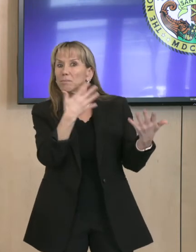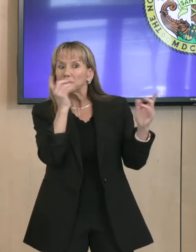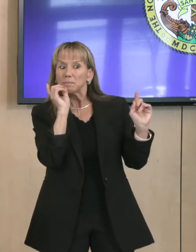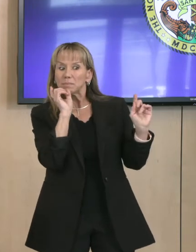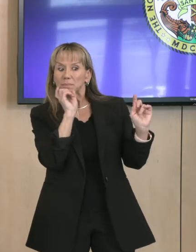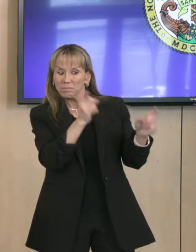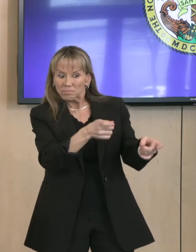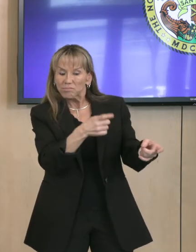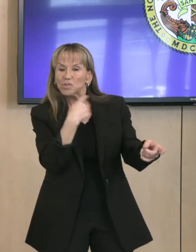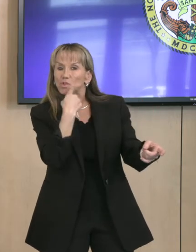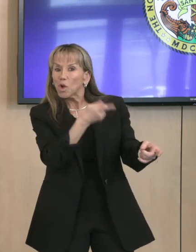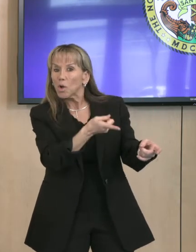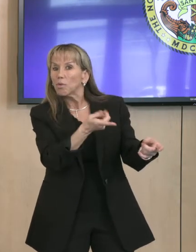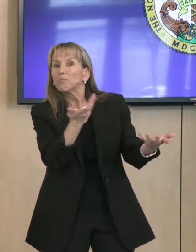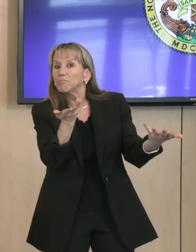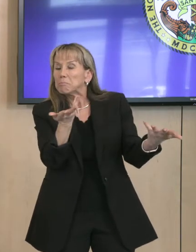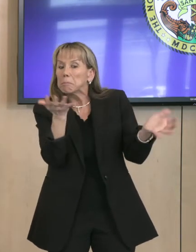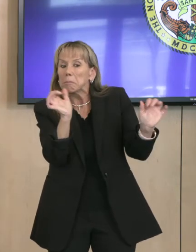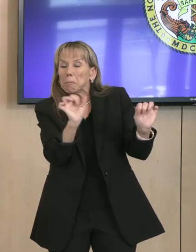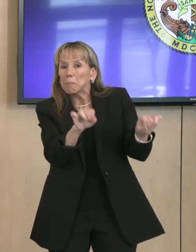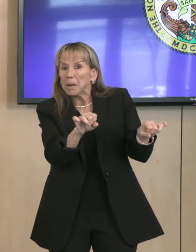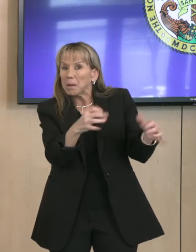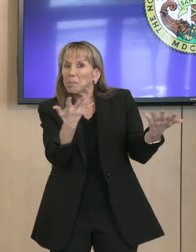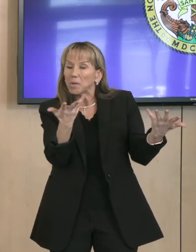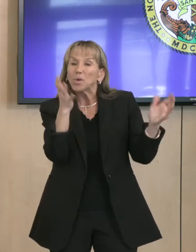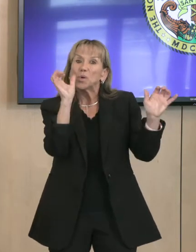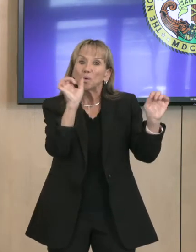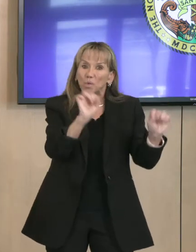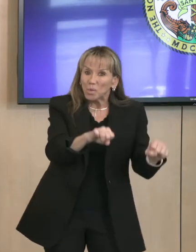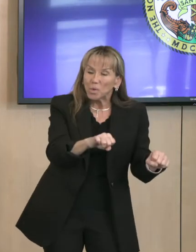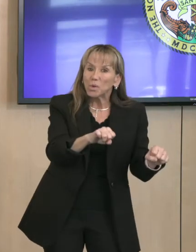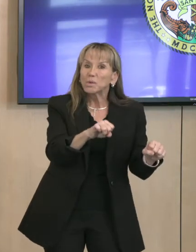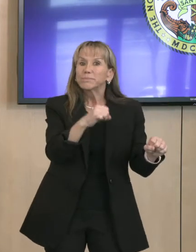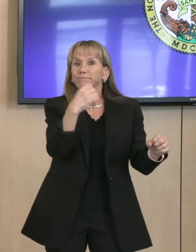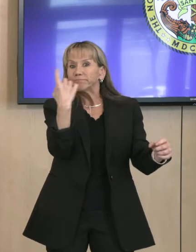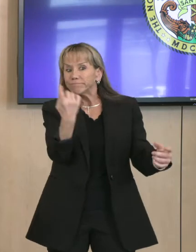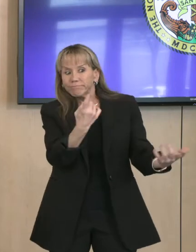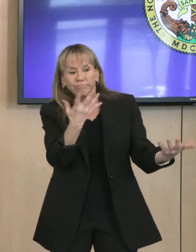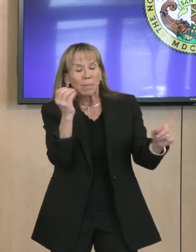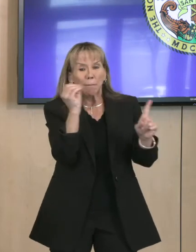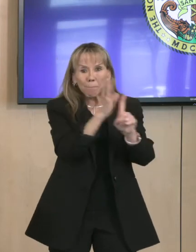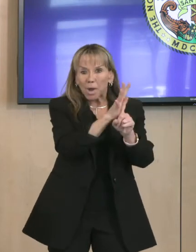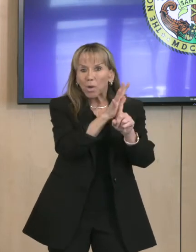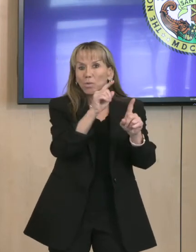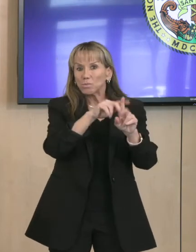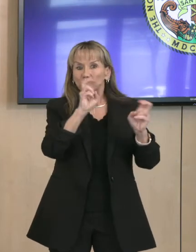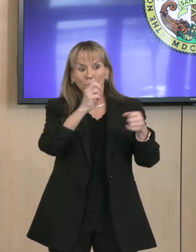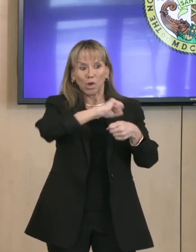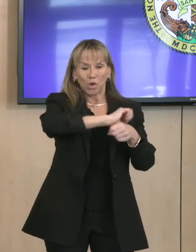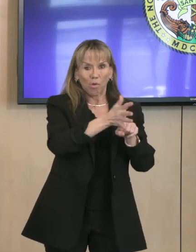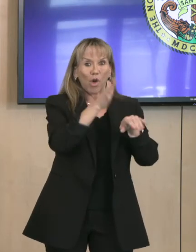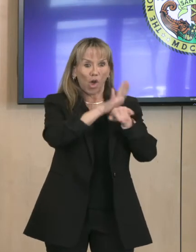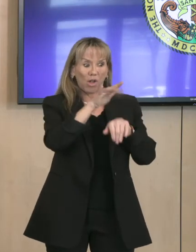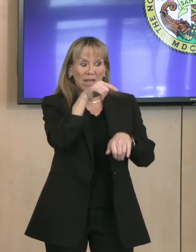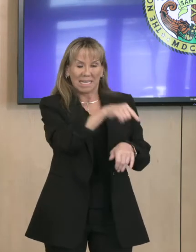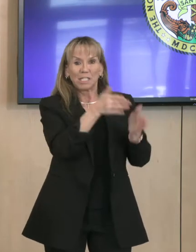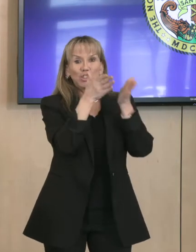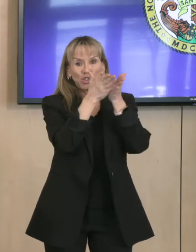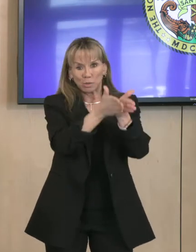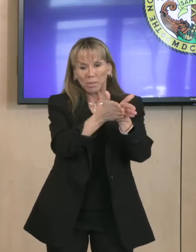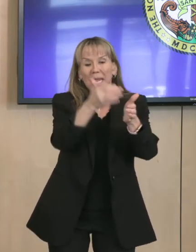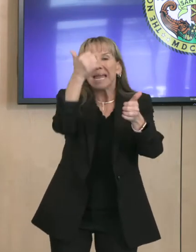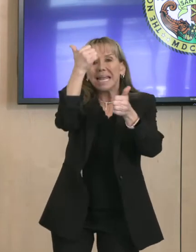a possibility that they could have been exposed to COVID on the ship. That is what